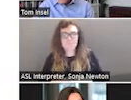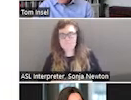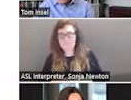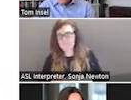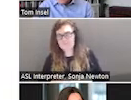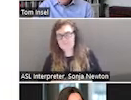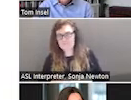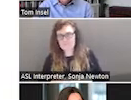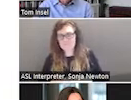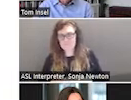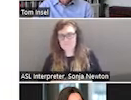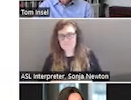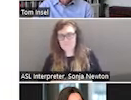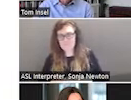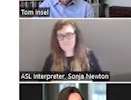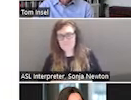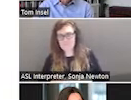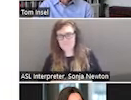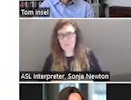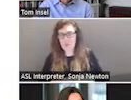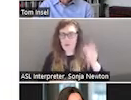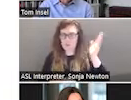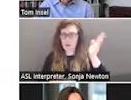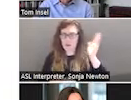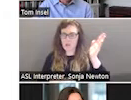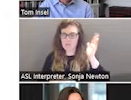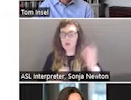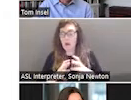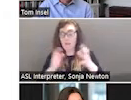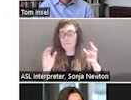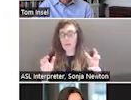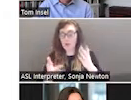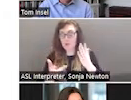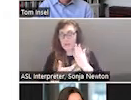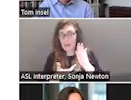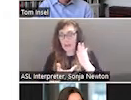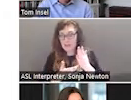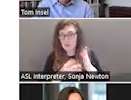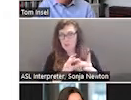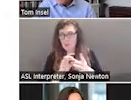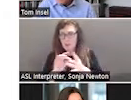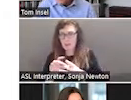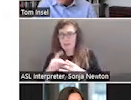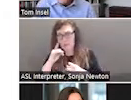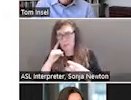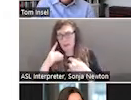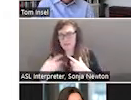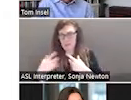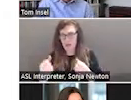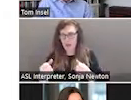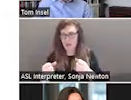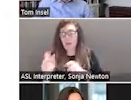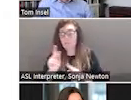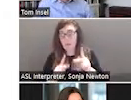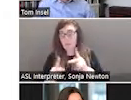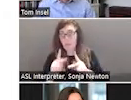You know, I give a lot of presentations about technology and mental health because it's the world I live in and people are really interested. And of